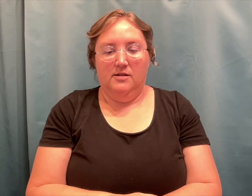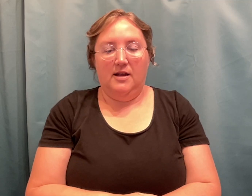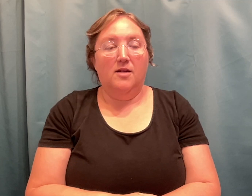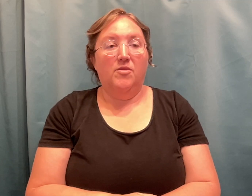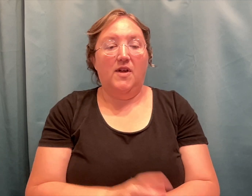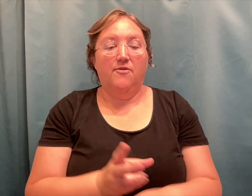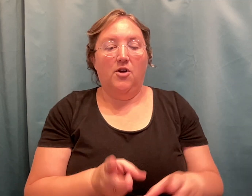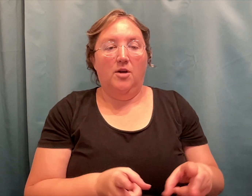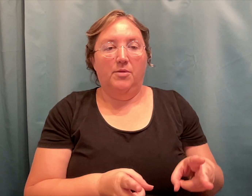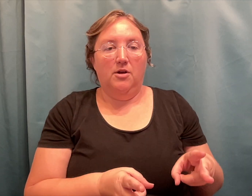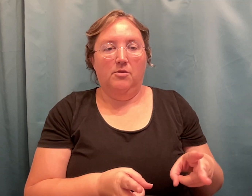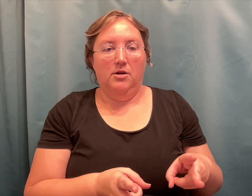Same thing for upload.